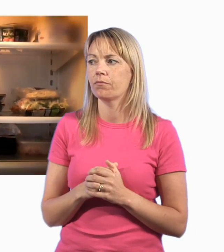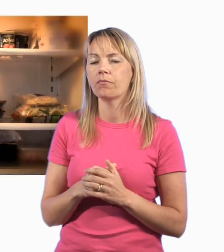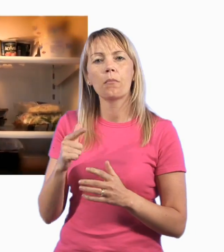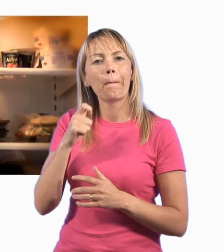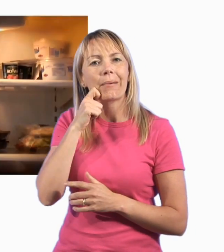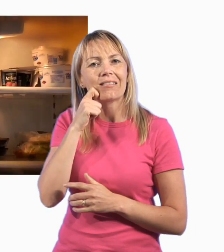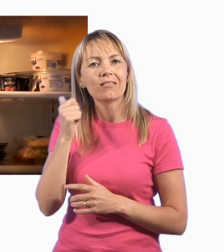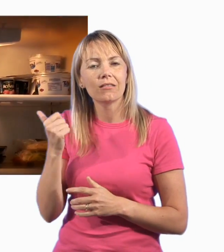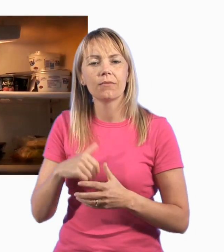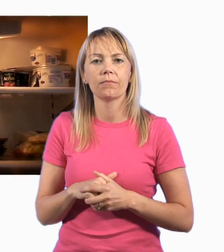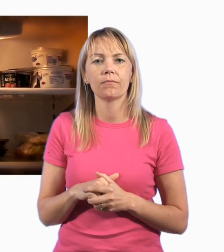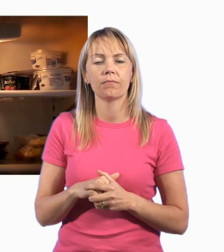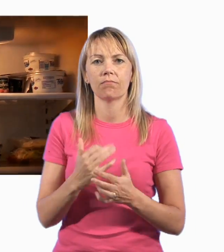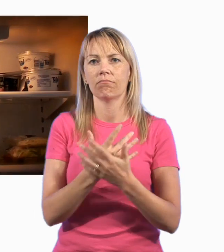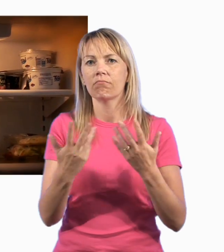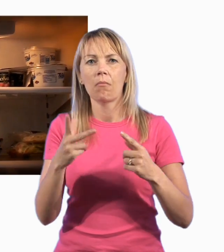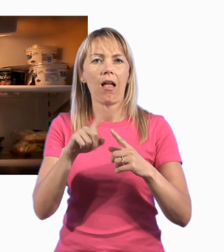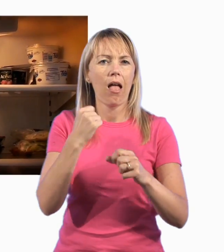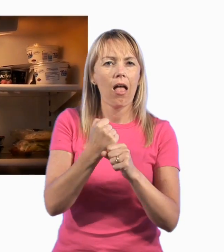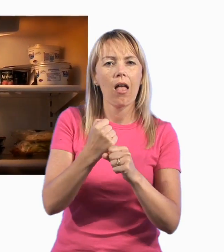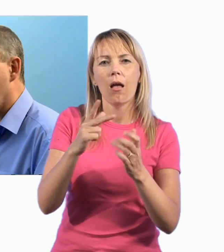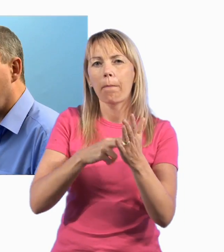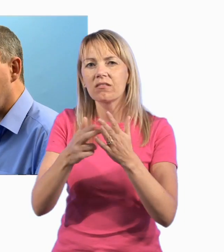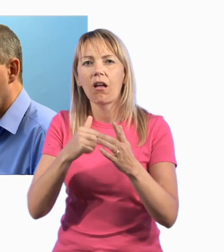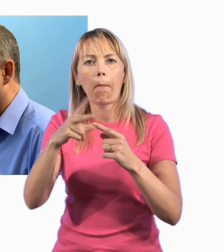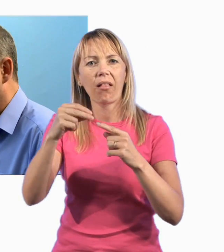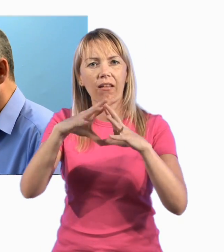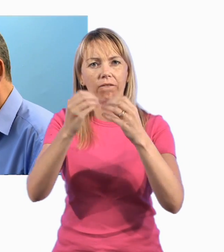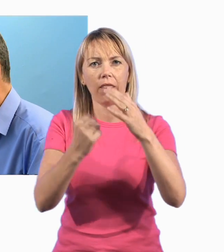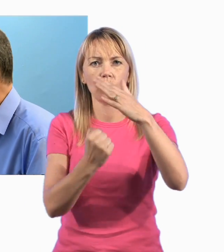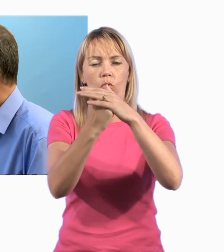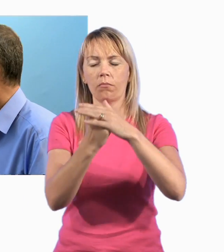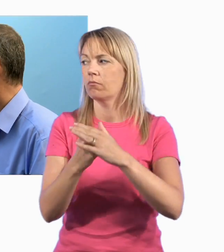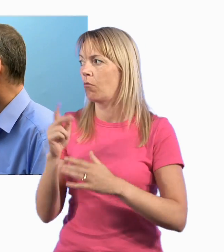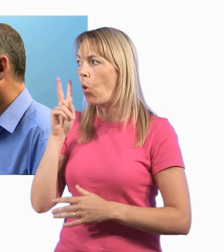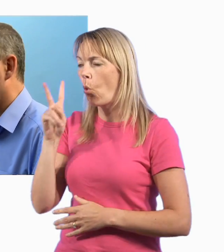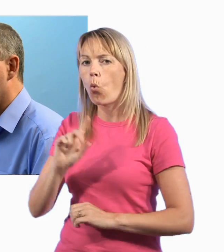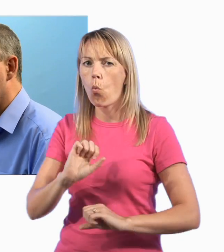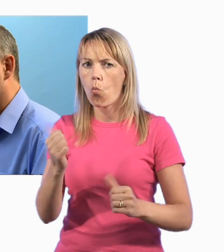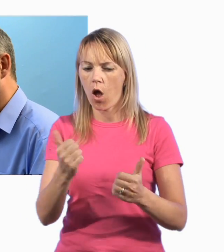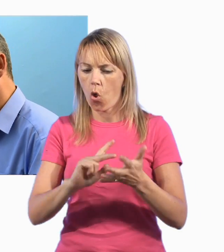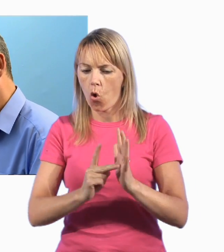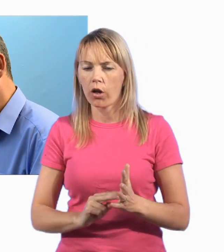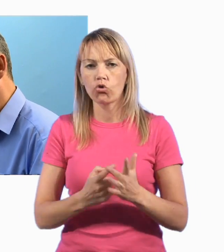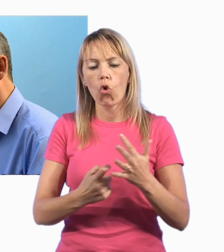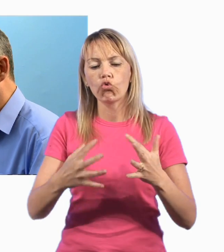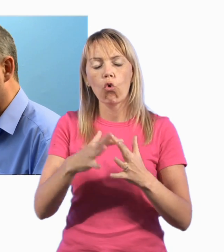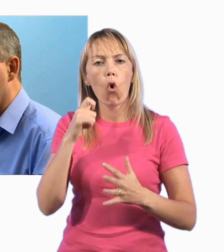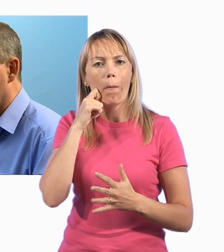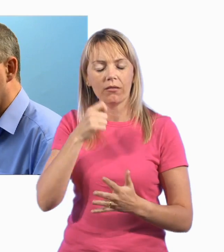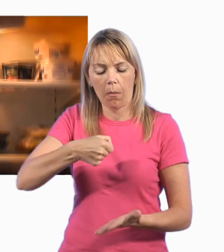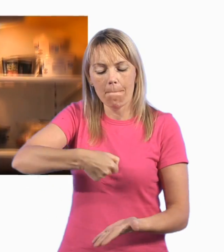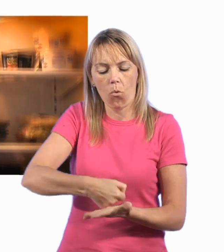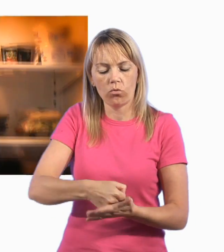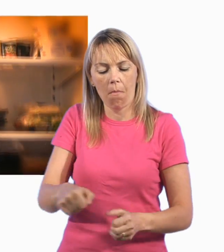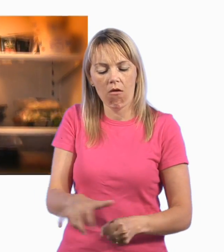meat, and all of our dairy products. Lily's fridge looks well organised. The raw meat is stored covered at the bottom of